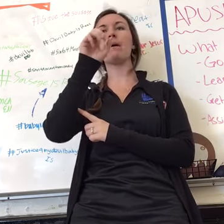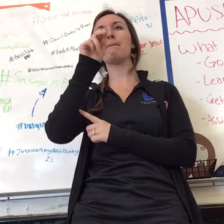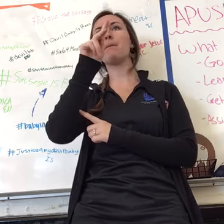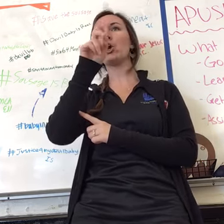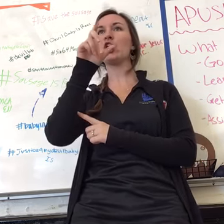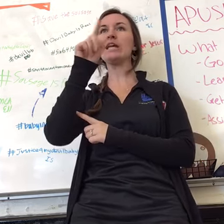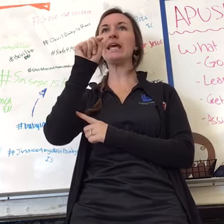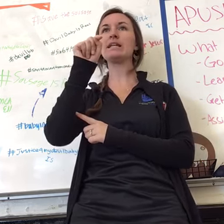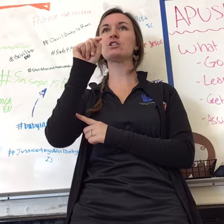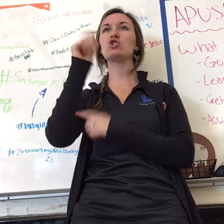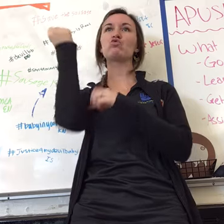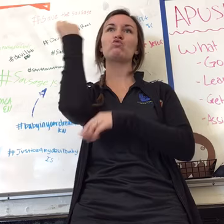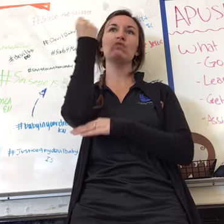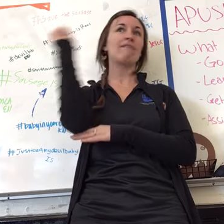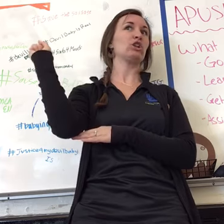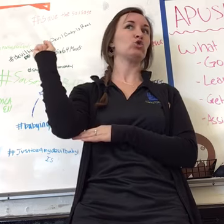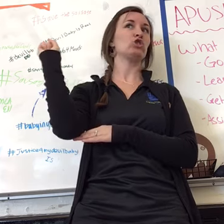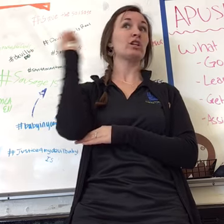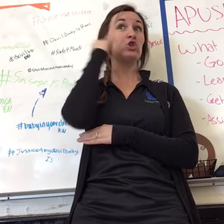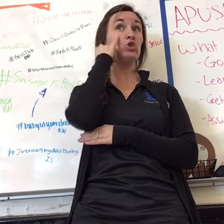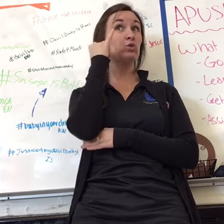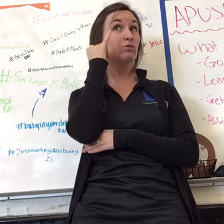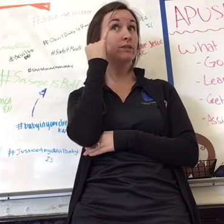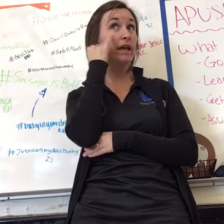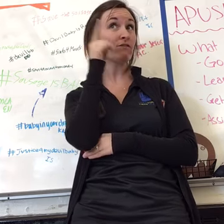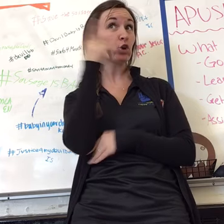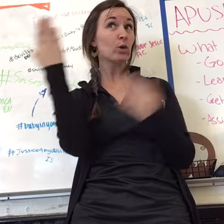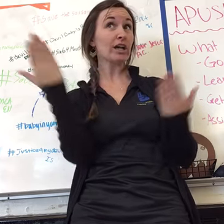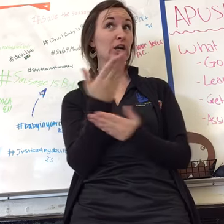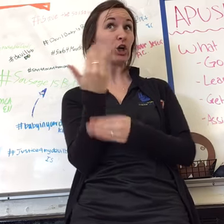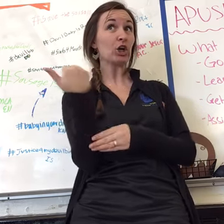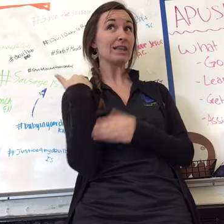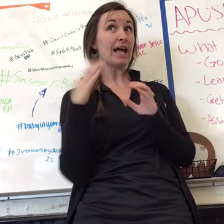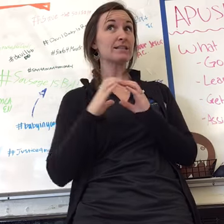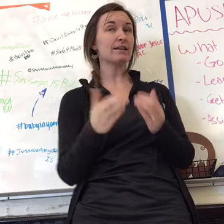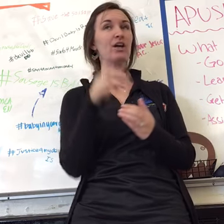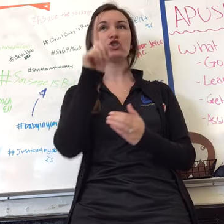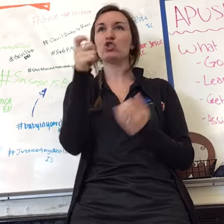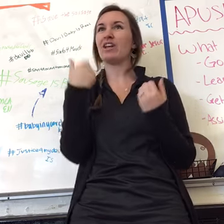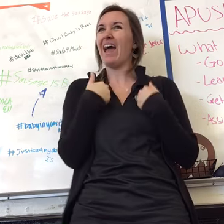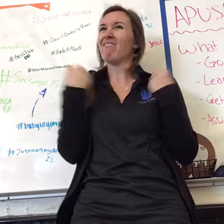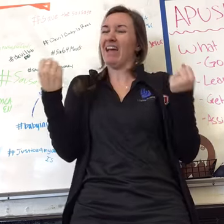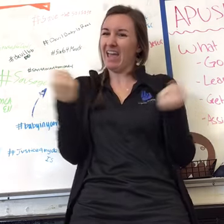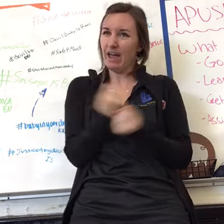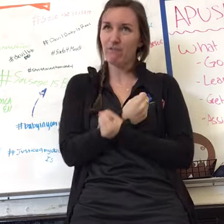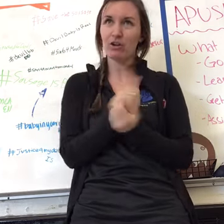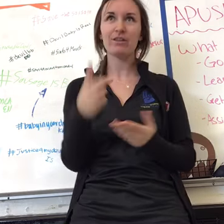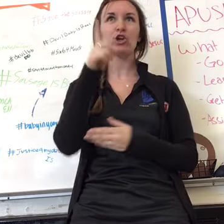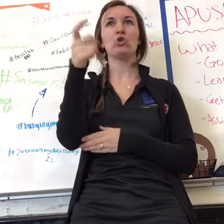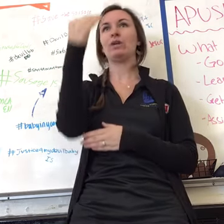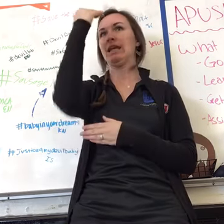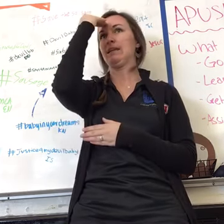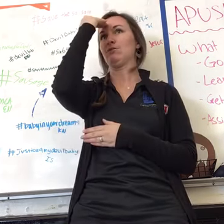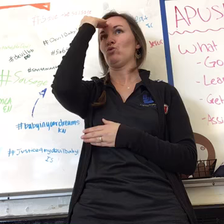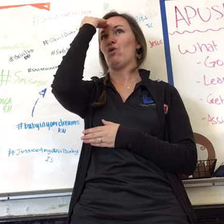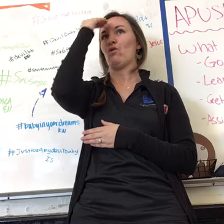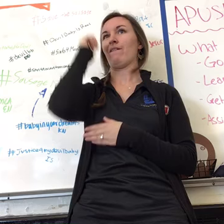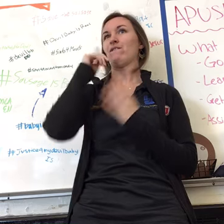theory, if you were here last class, you should have it. And you should be solid. Okay? That's fingers crossed.